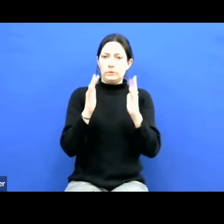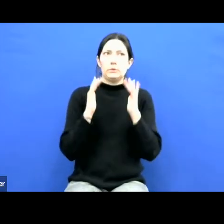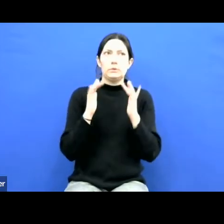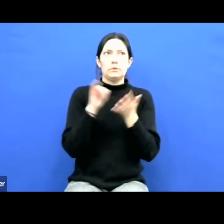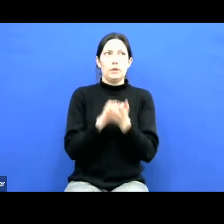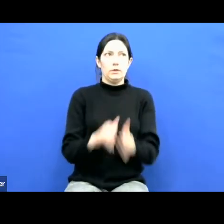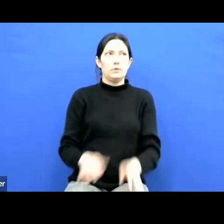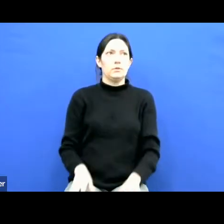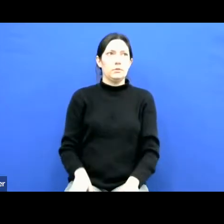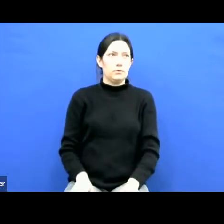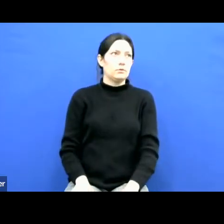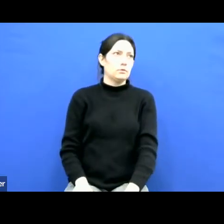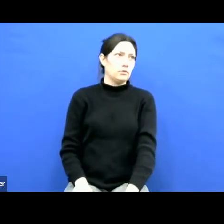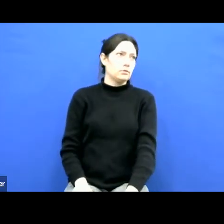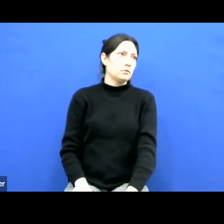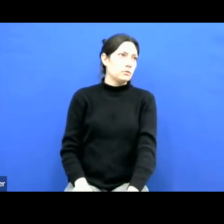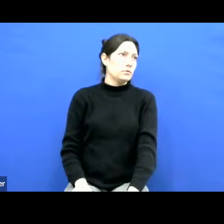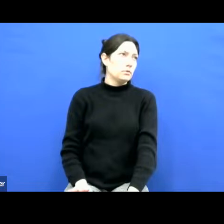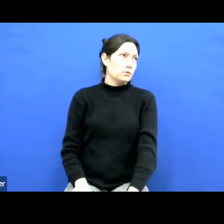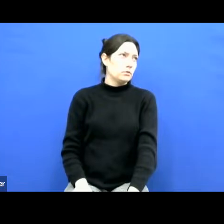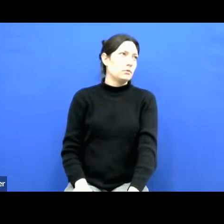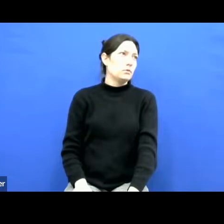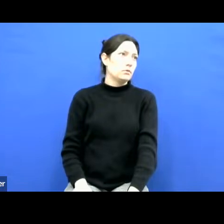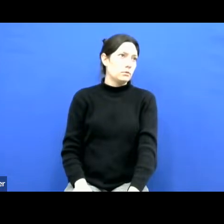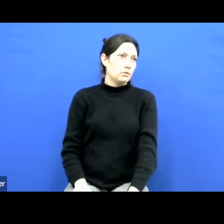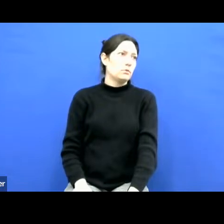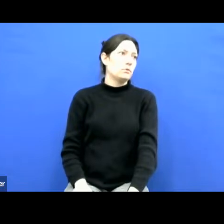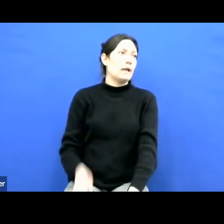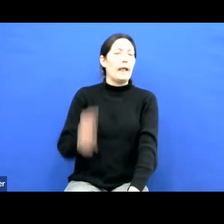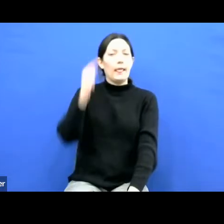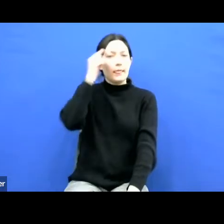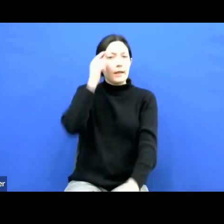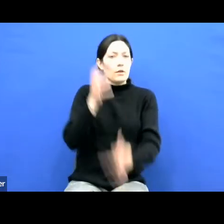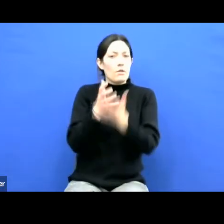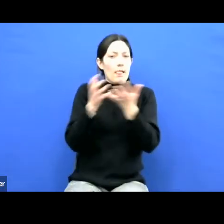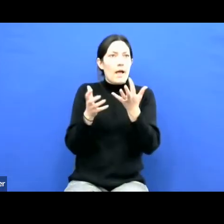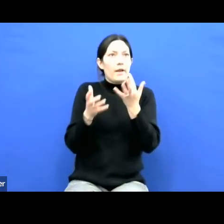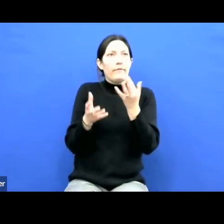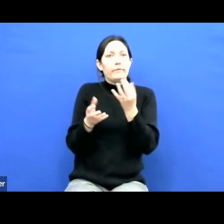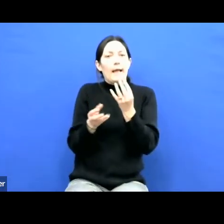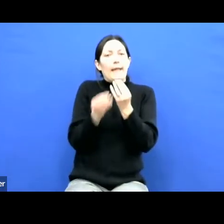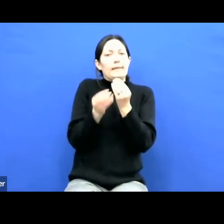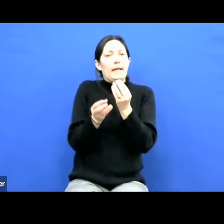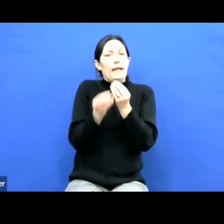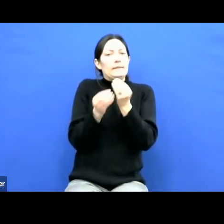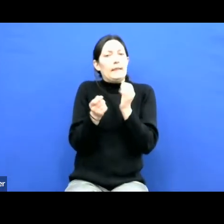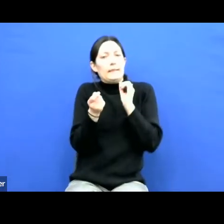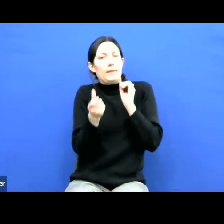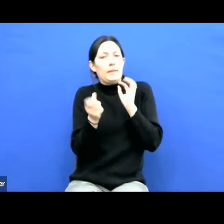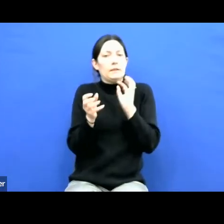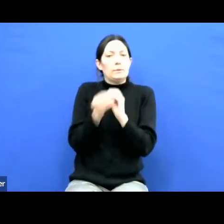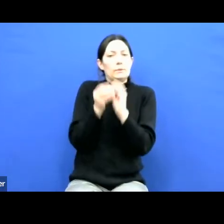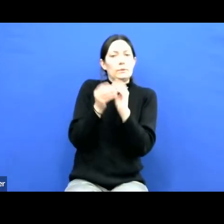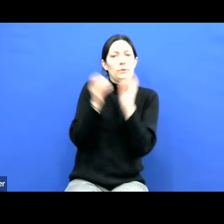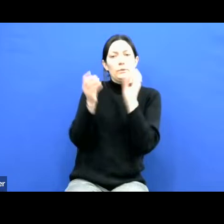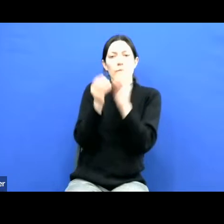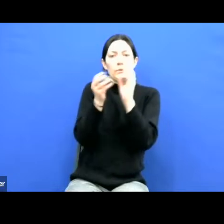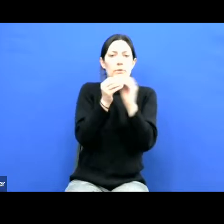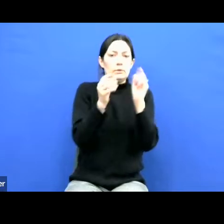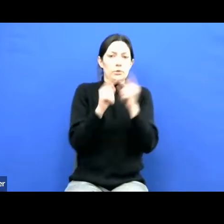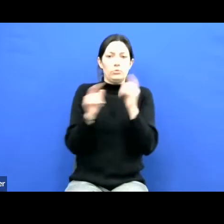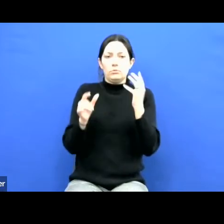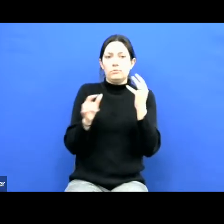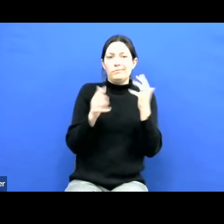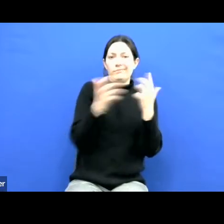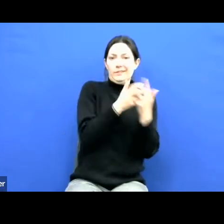So like I said, I think there's a lot of just little touches you can do to make it so that it fits this area, this